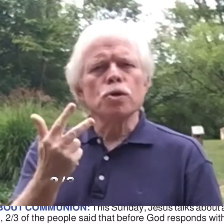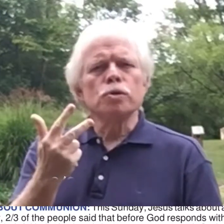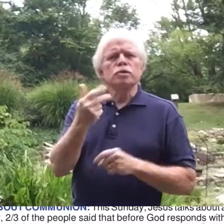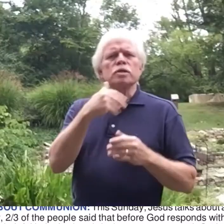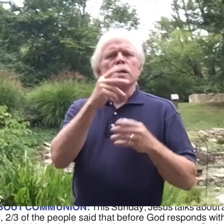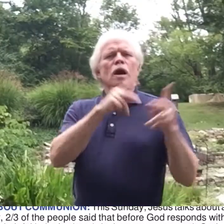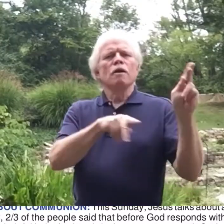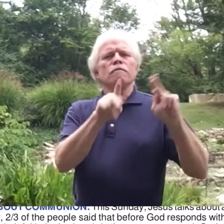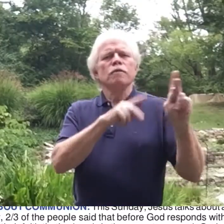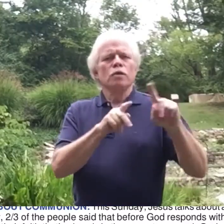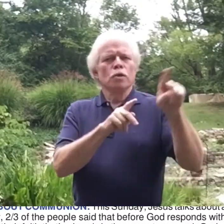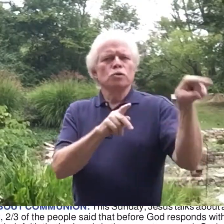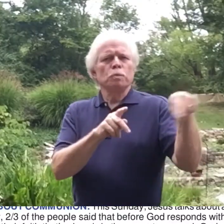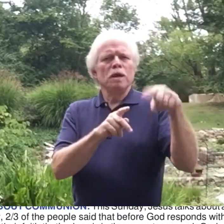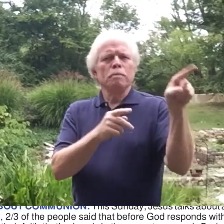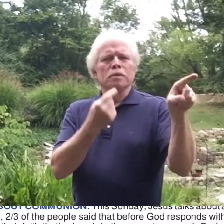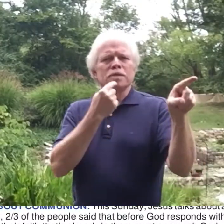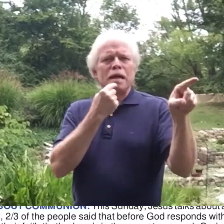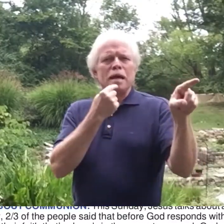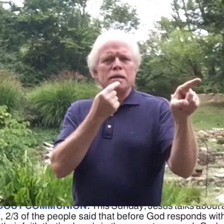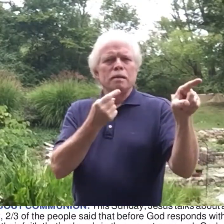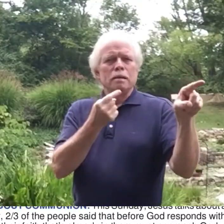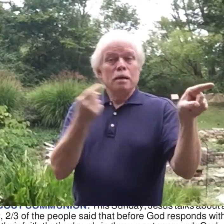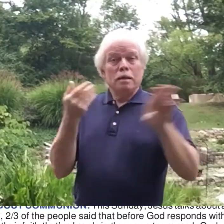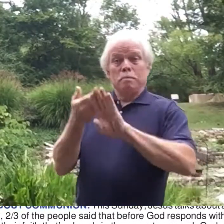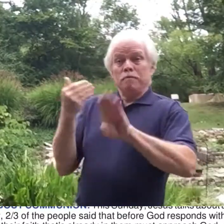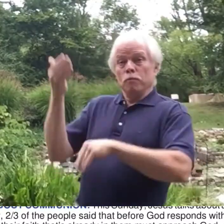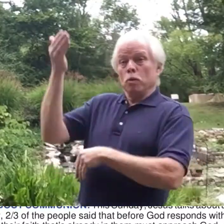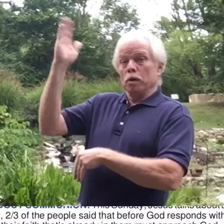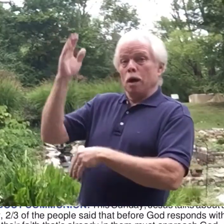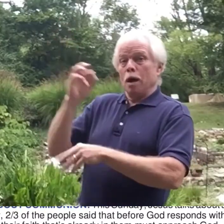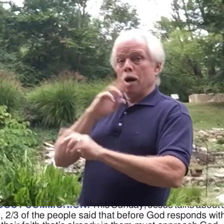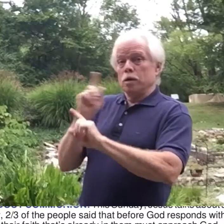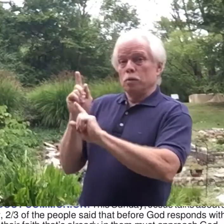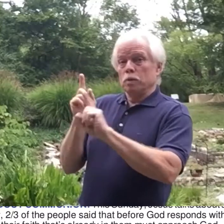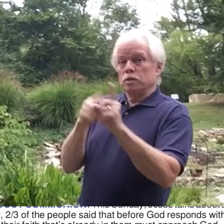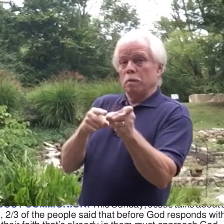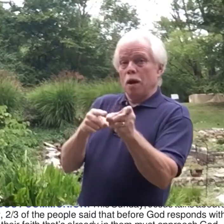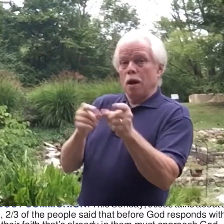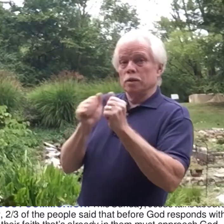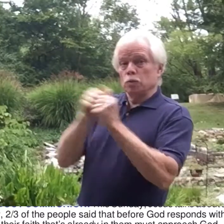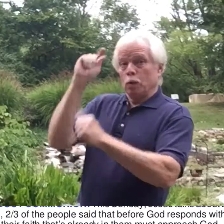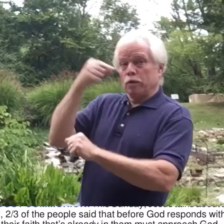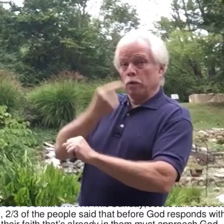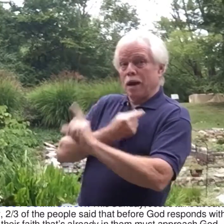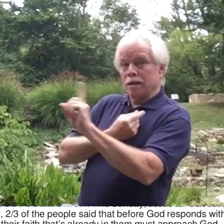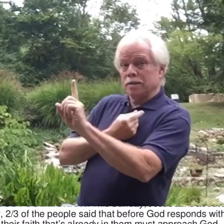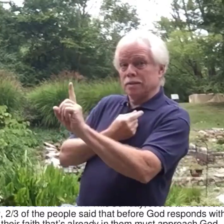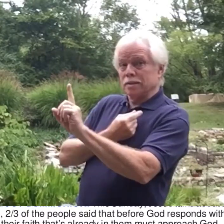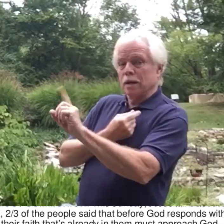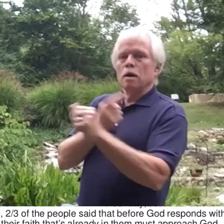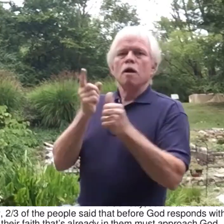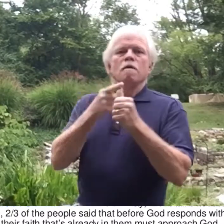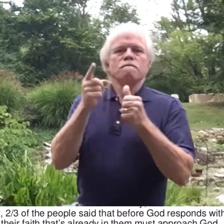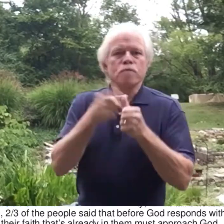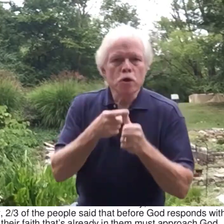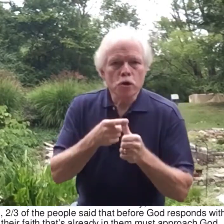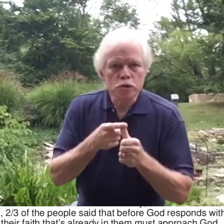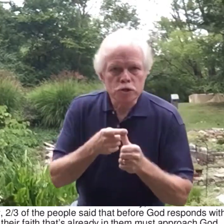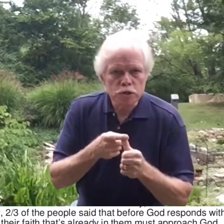Two-thirds of those people said that before God responds with grace,